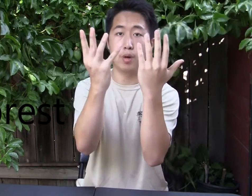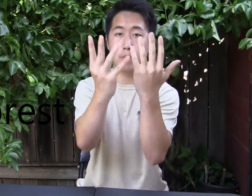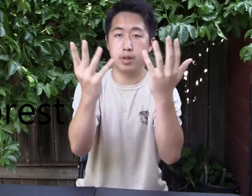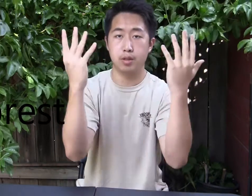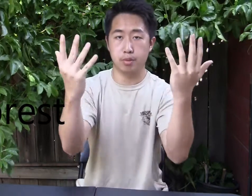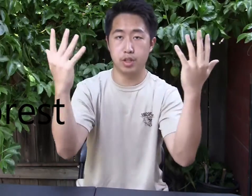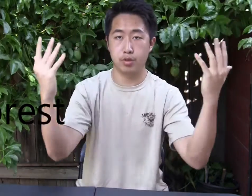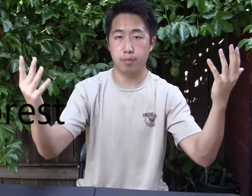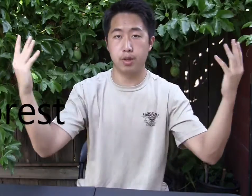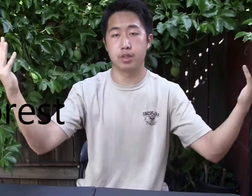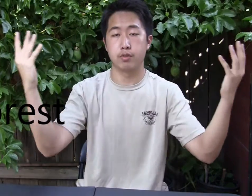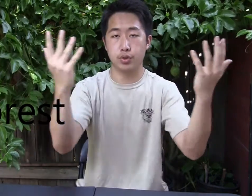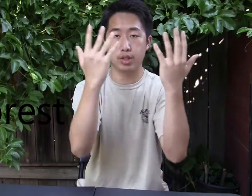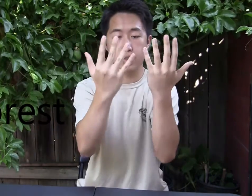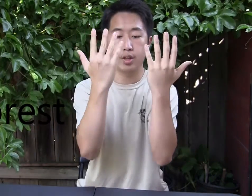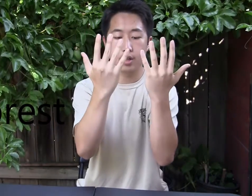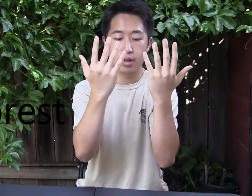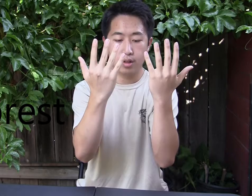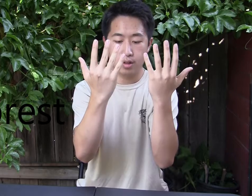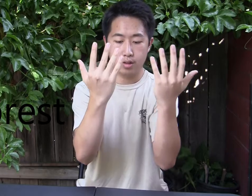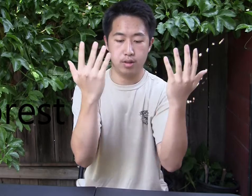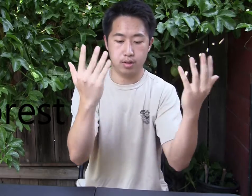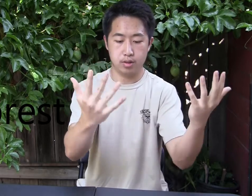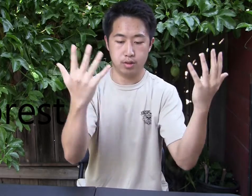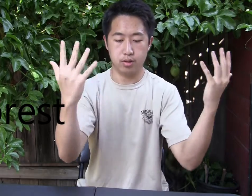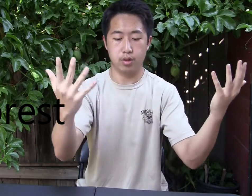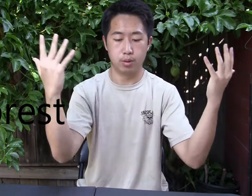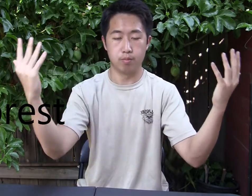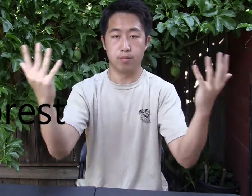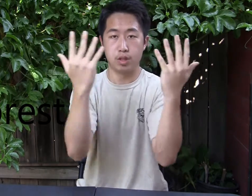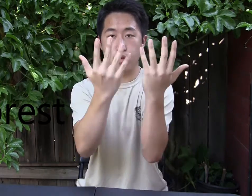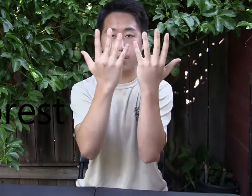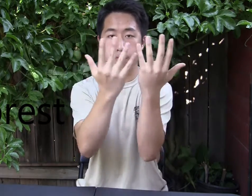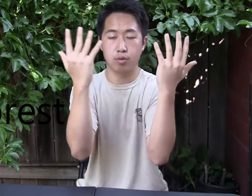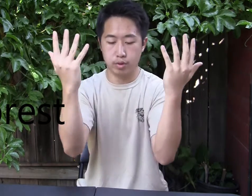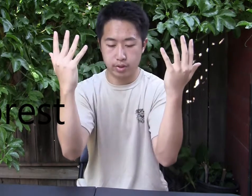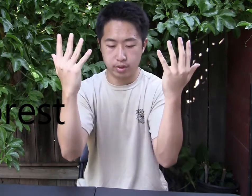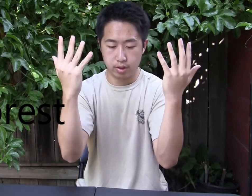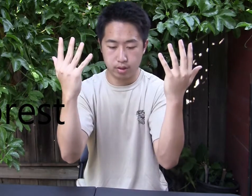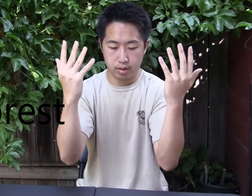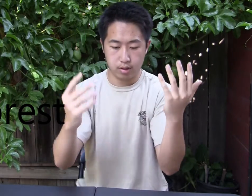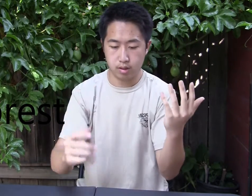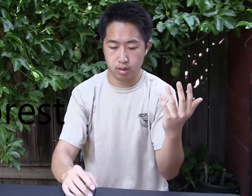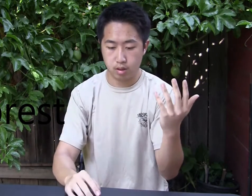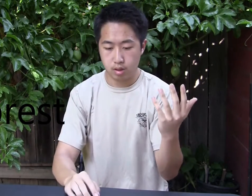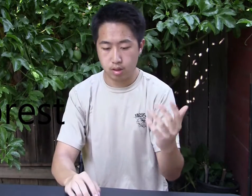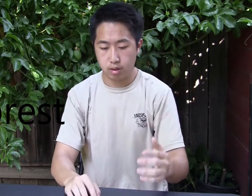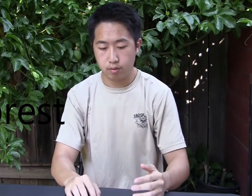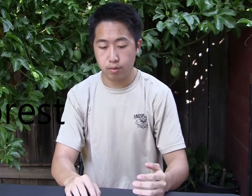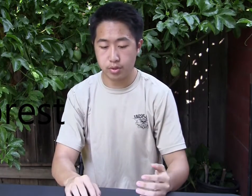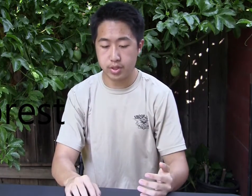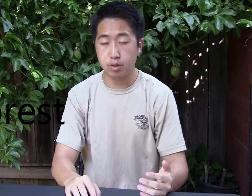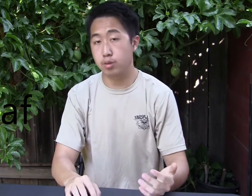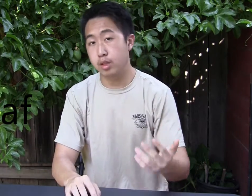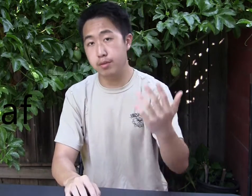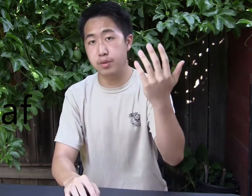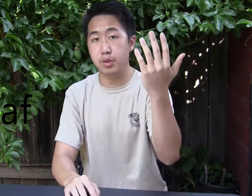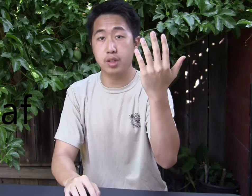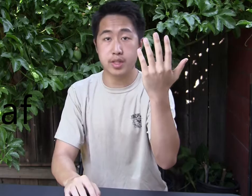populate the place with a bunch of trees. So this would be forest. For single leaf, you do the sign